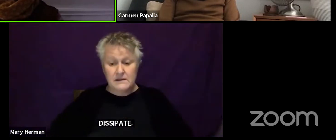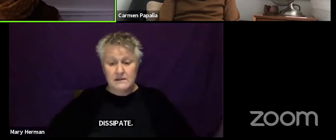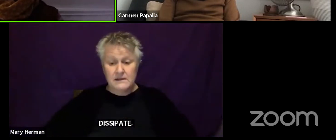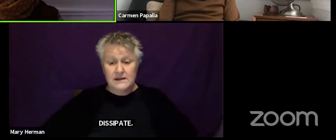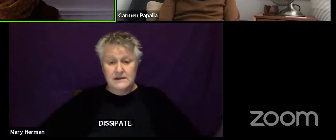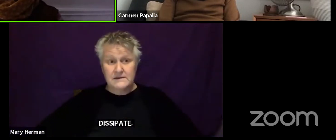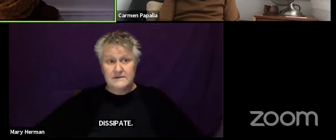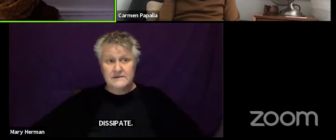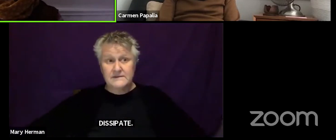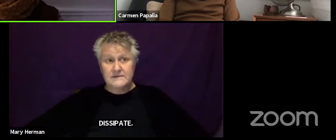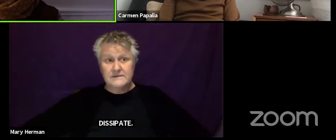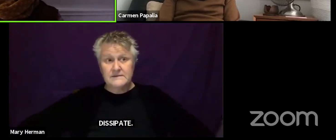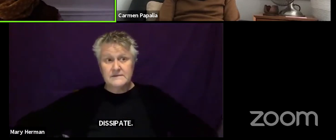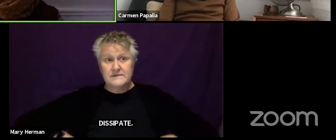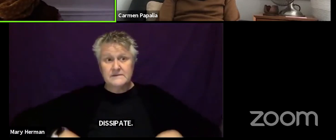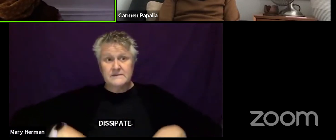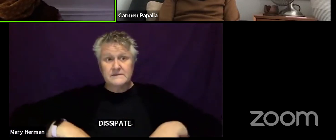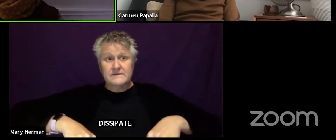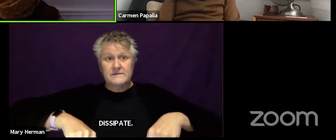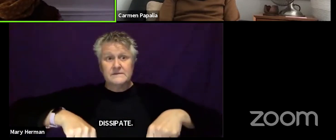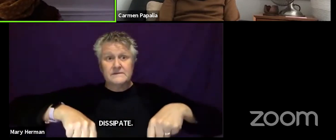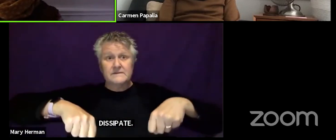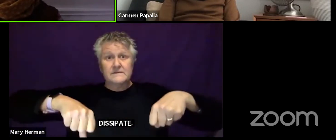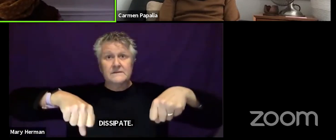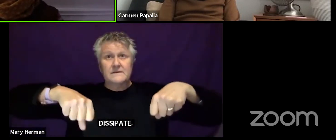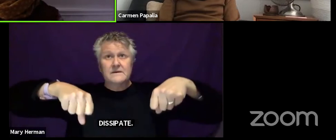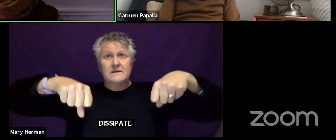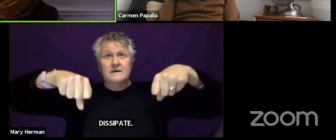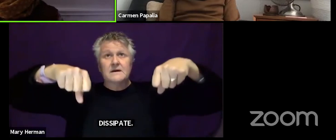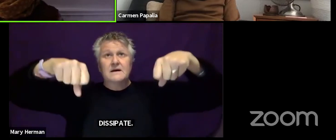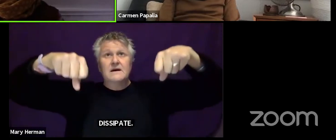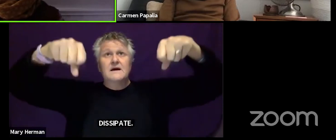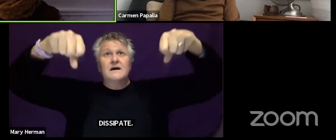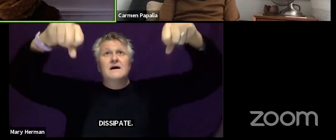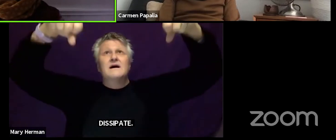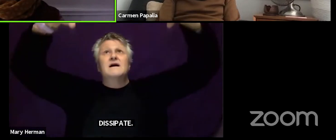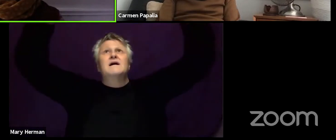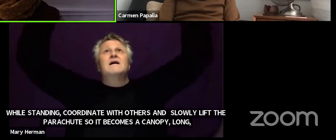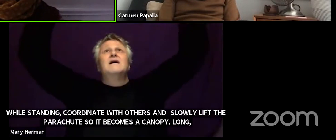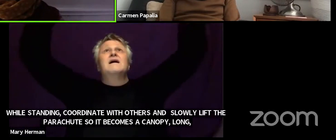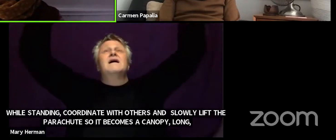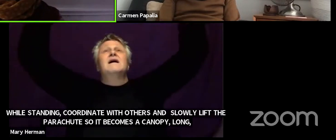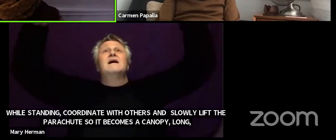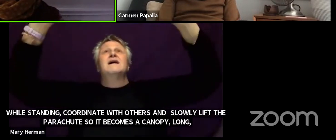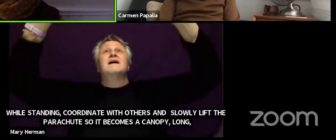canopy, lung, suspended dandelion seed.